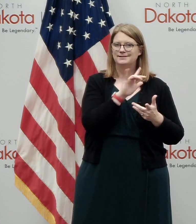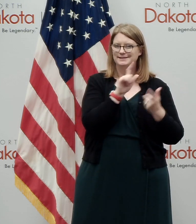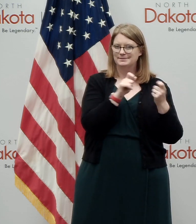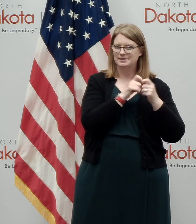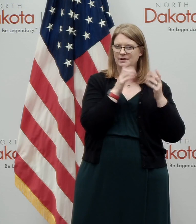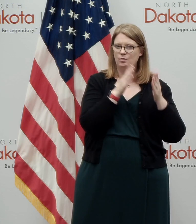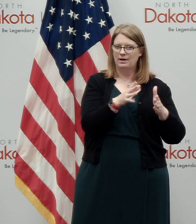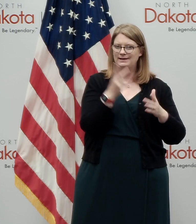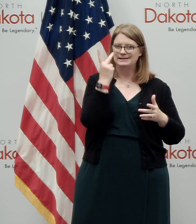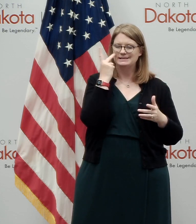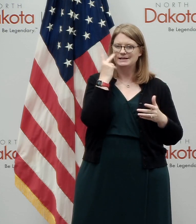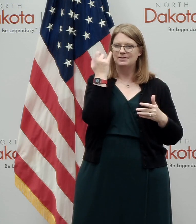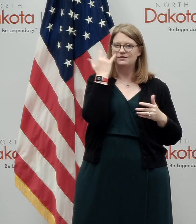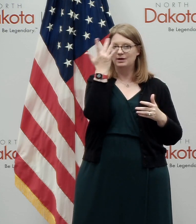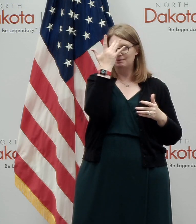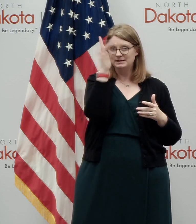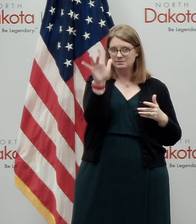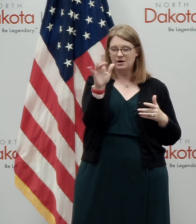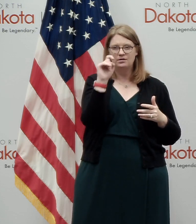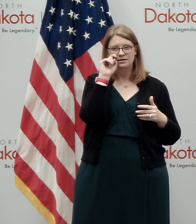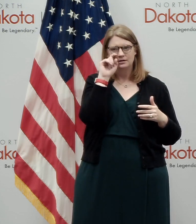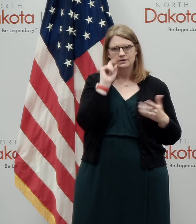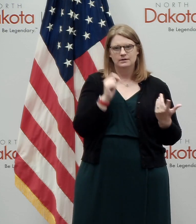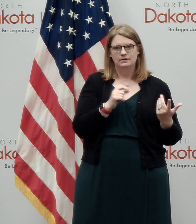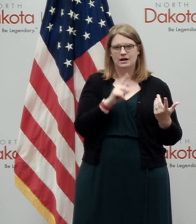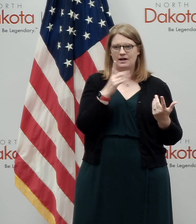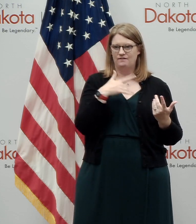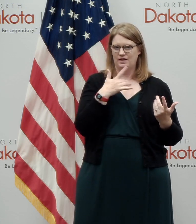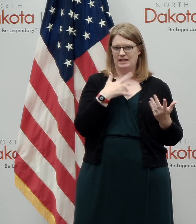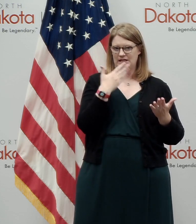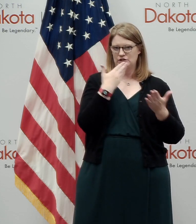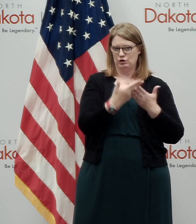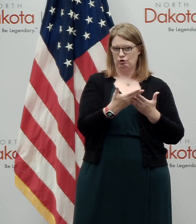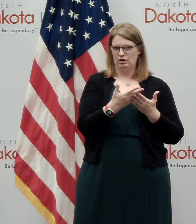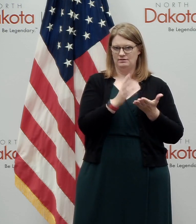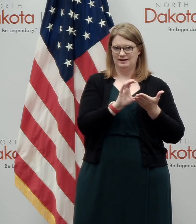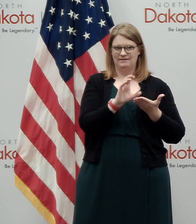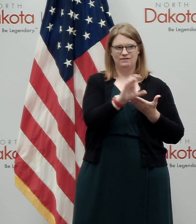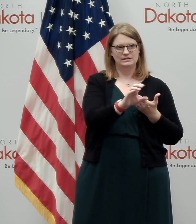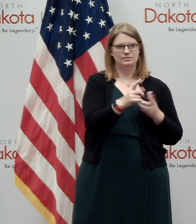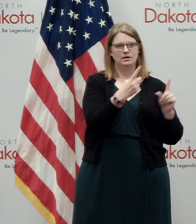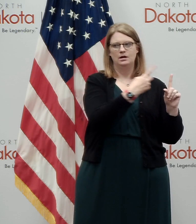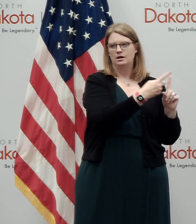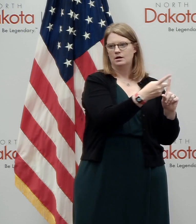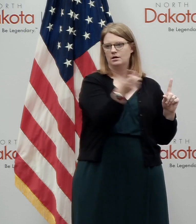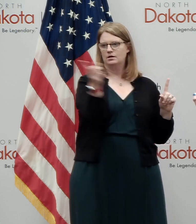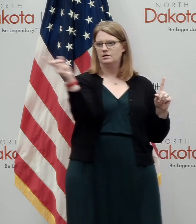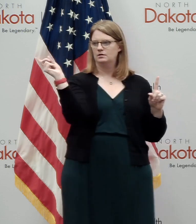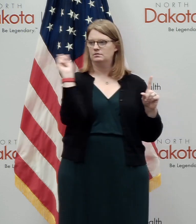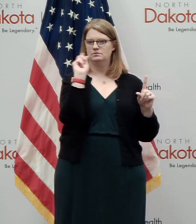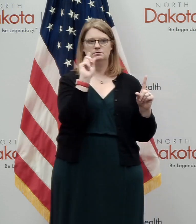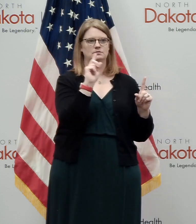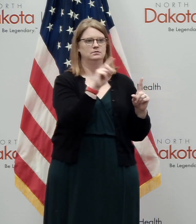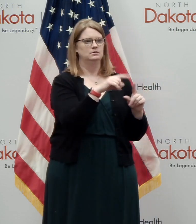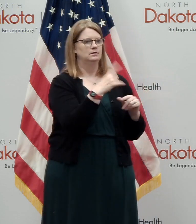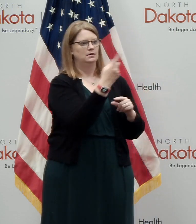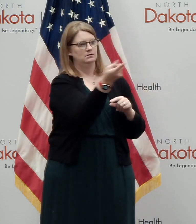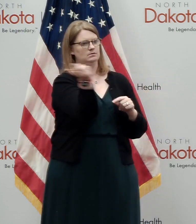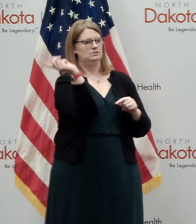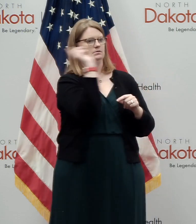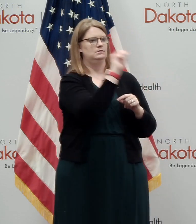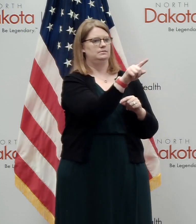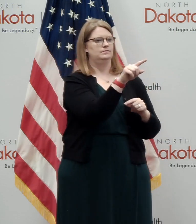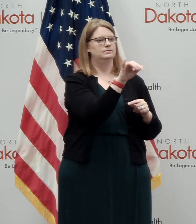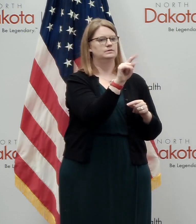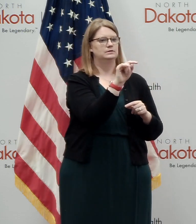and see if we can be smart about how we do it. But I, I think it's a good, good investment. I'm going to keep going around. So I'm going to Dave, and then we're going, we're going to counterclockwise